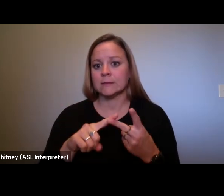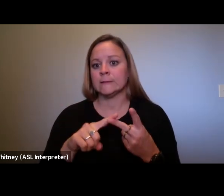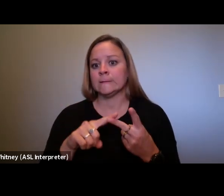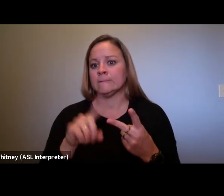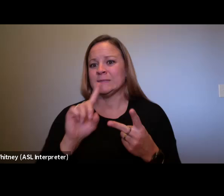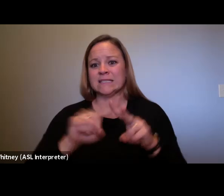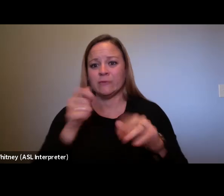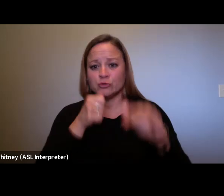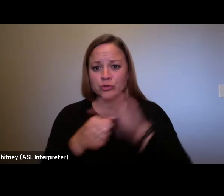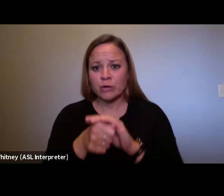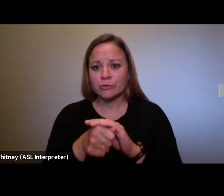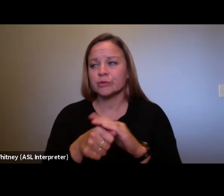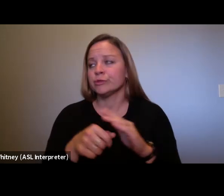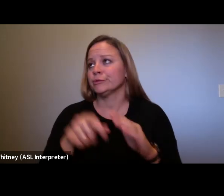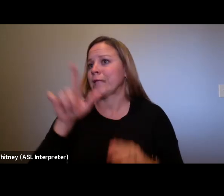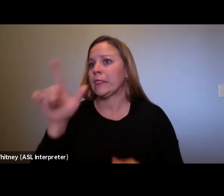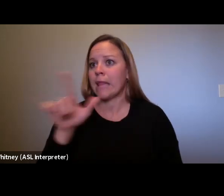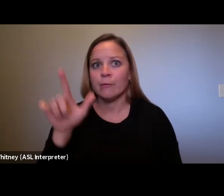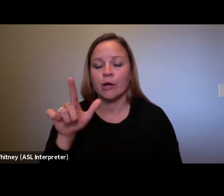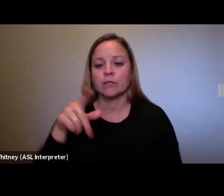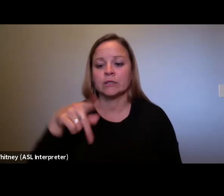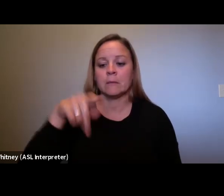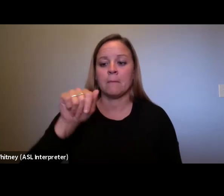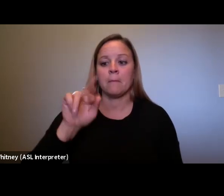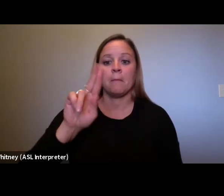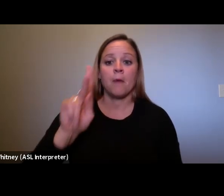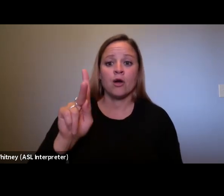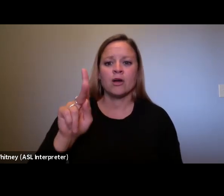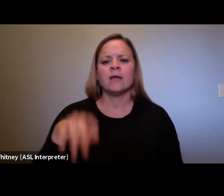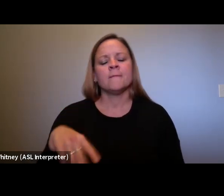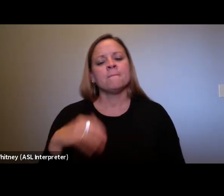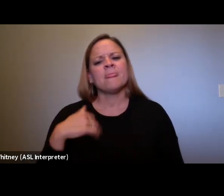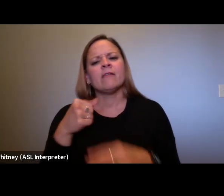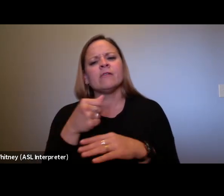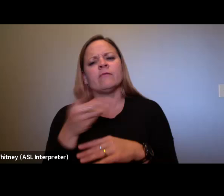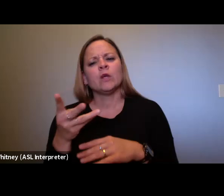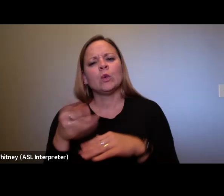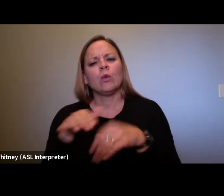shelters, libraries, parks. There are a couple of